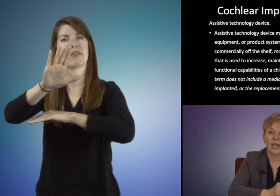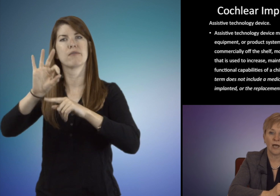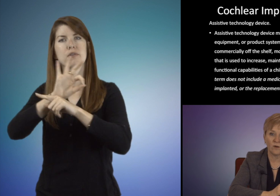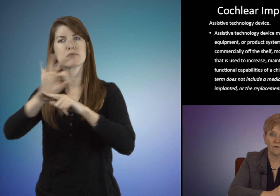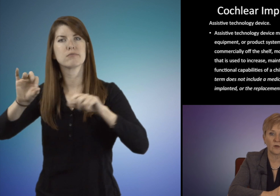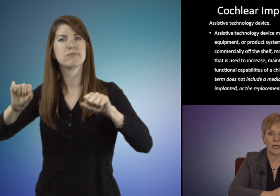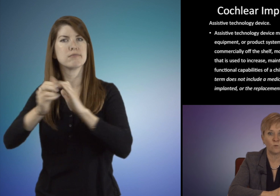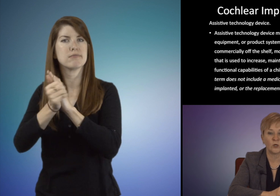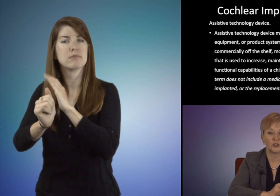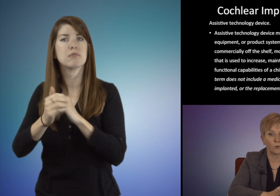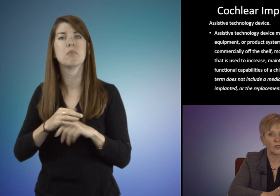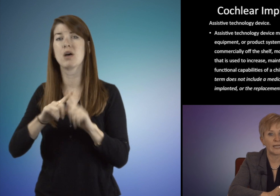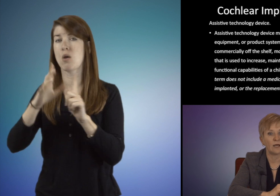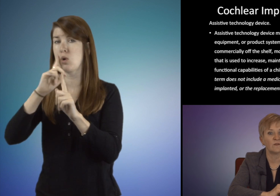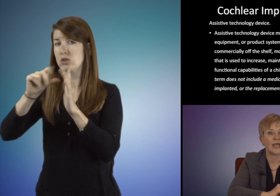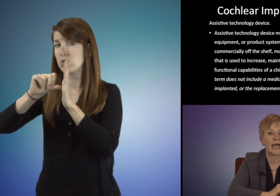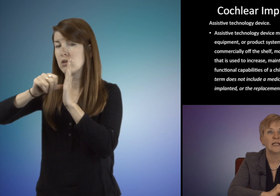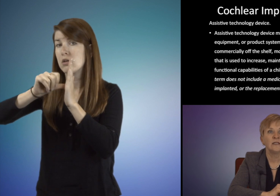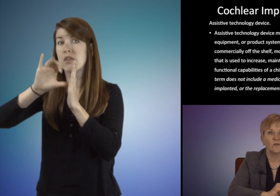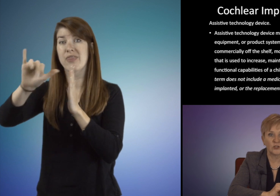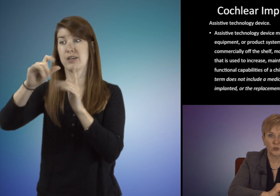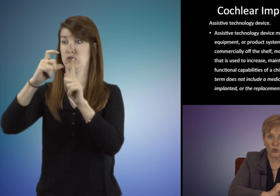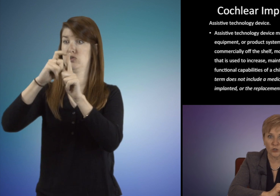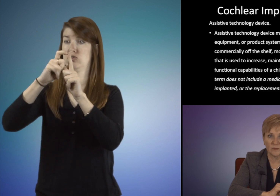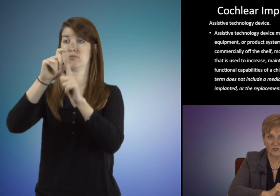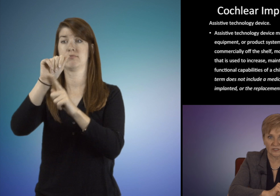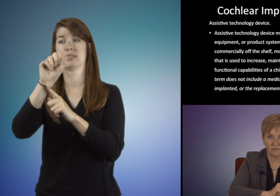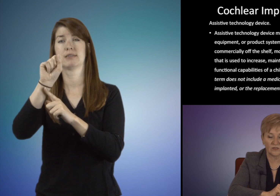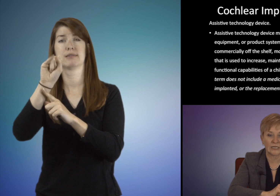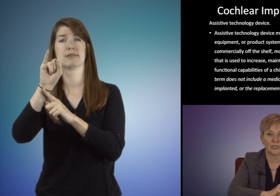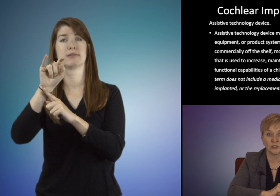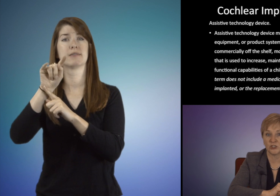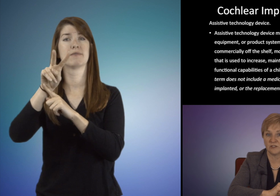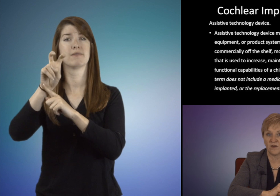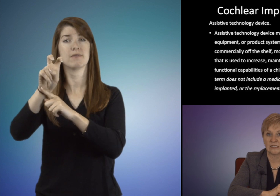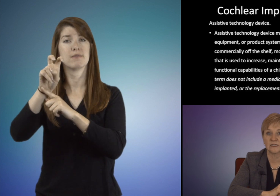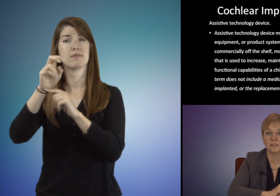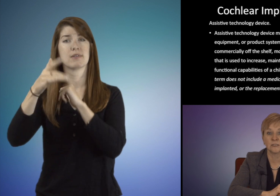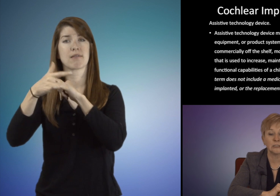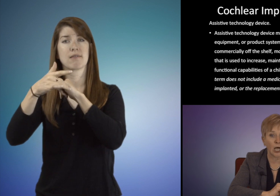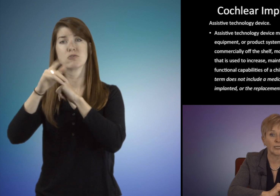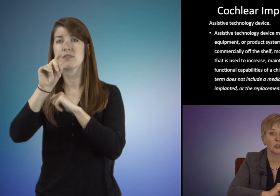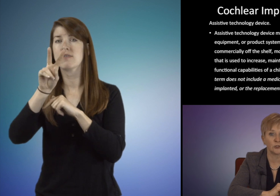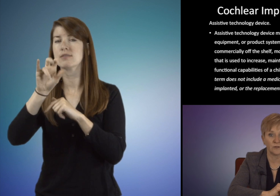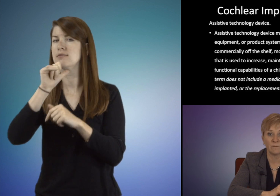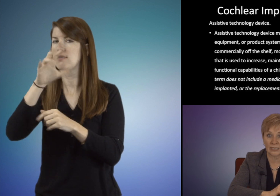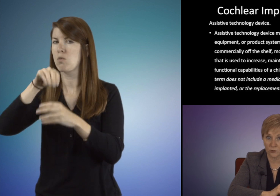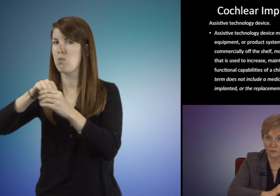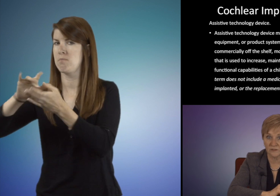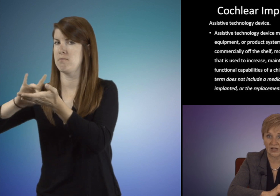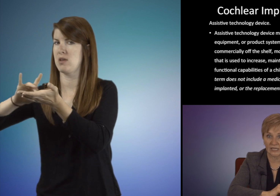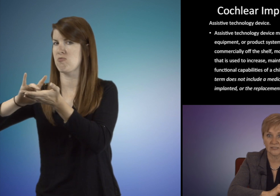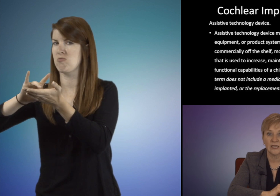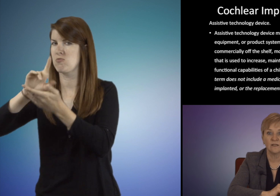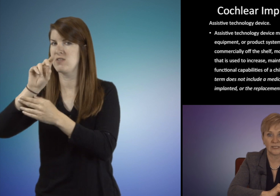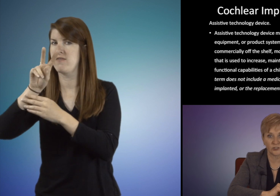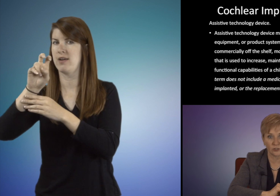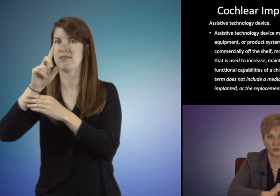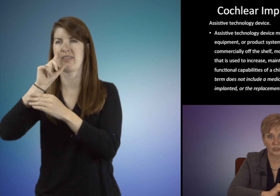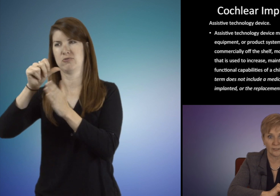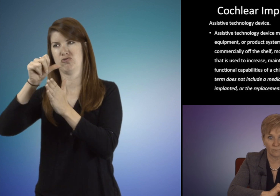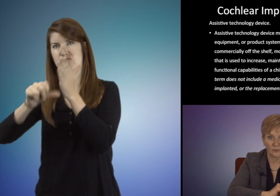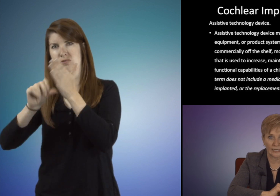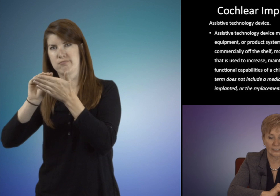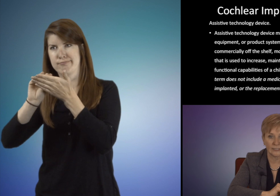capabilities. However, I want to point out that the term assistive technology device does not include a medical device that